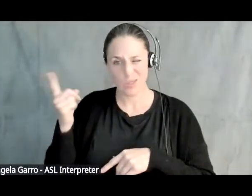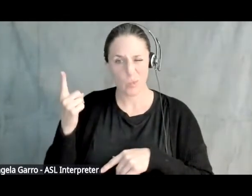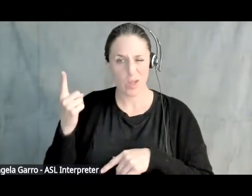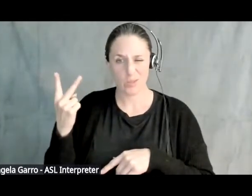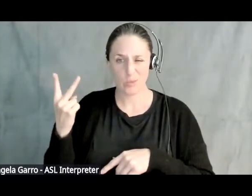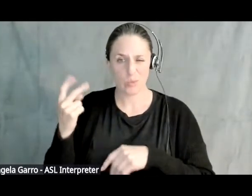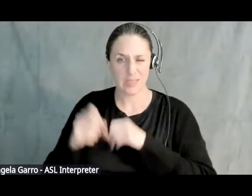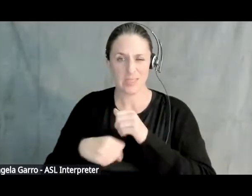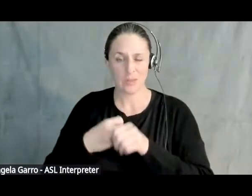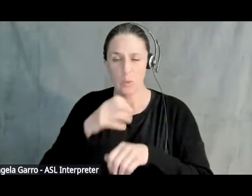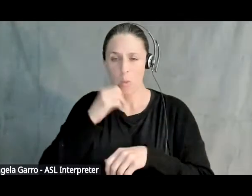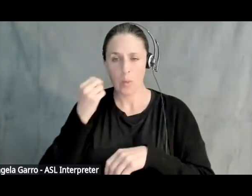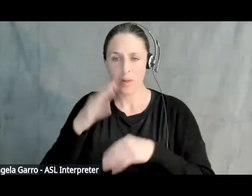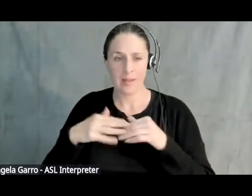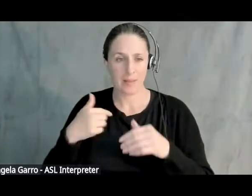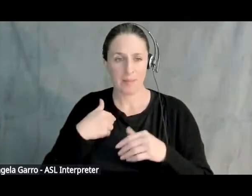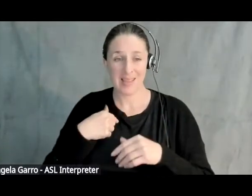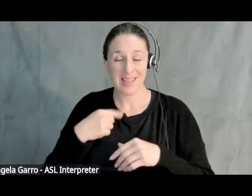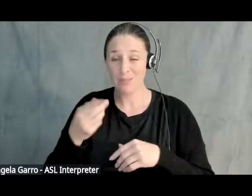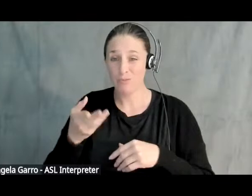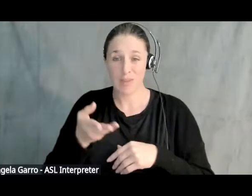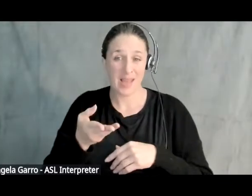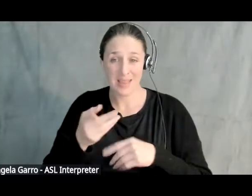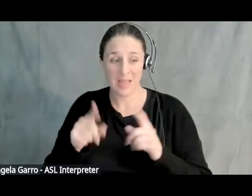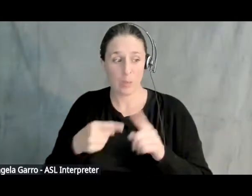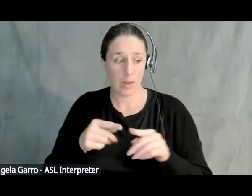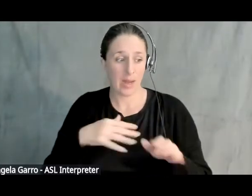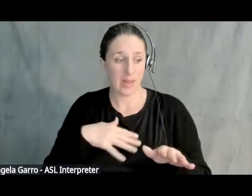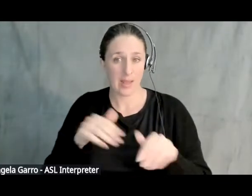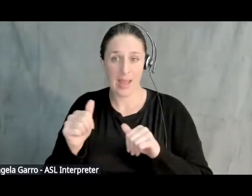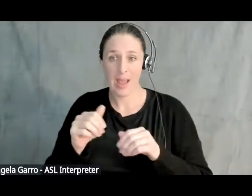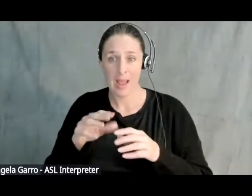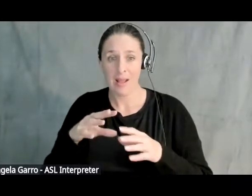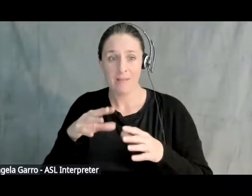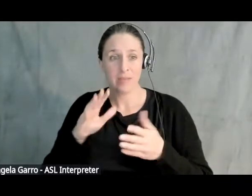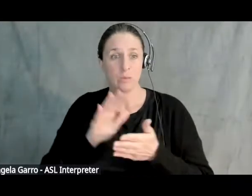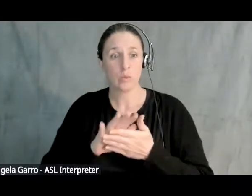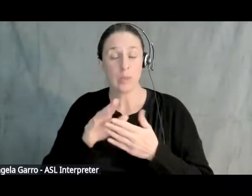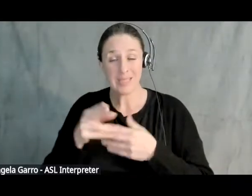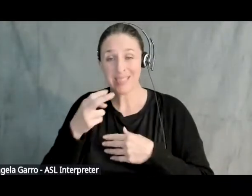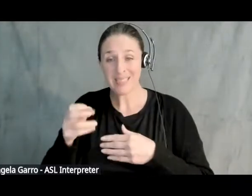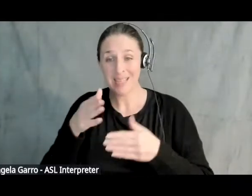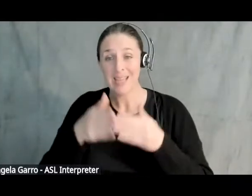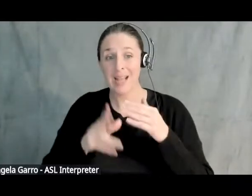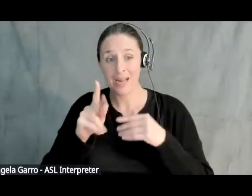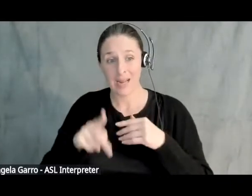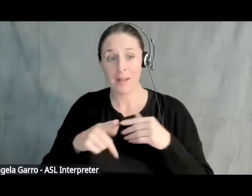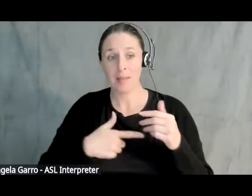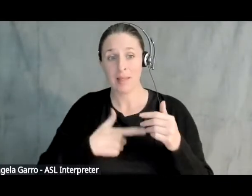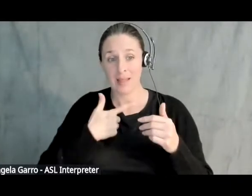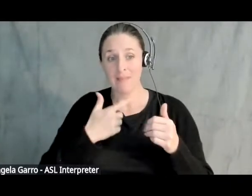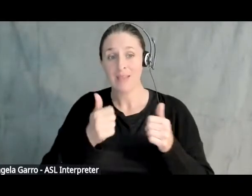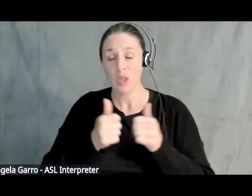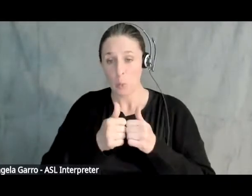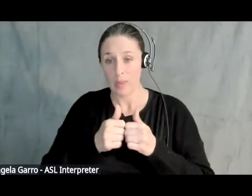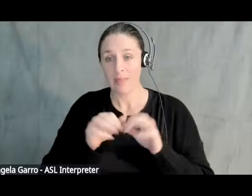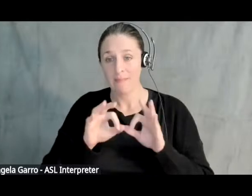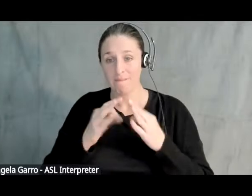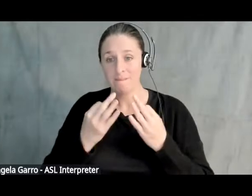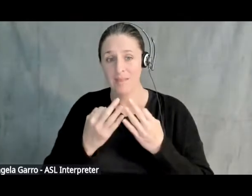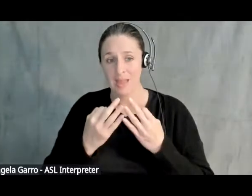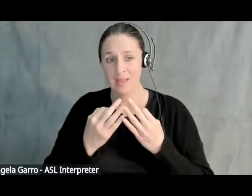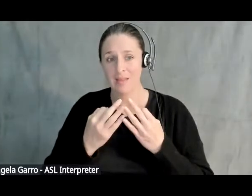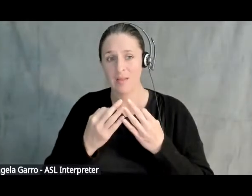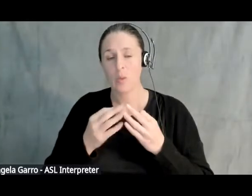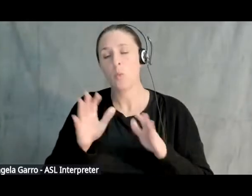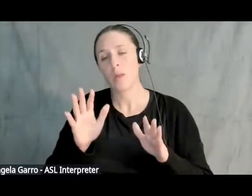was right there as I was getting out of school. He ended up living with with